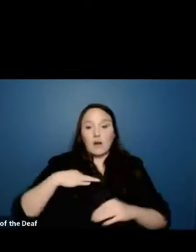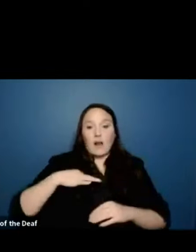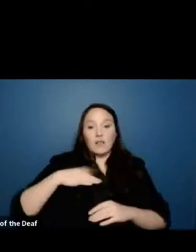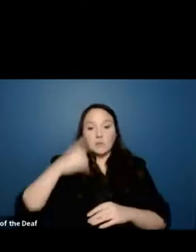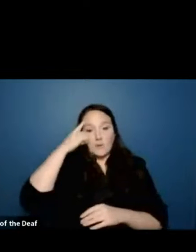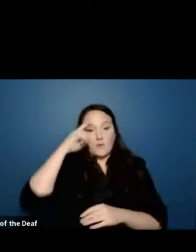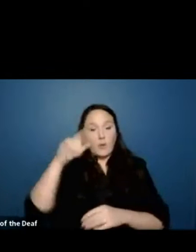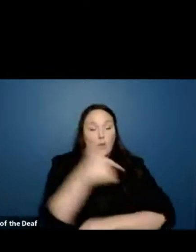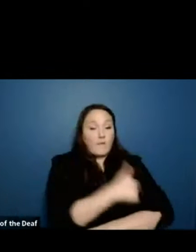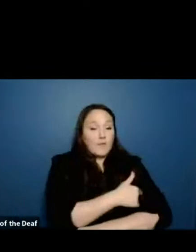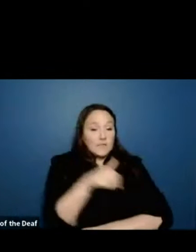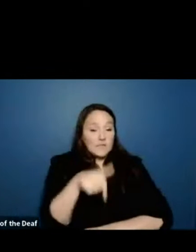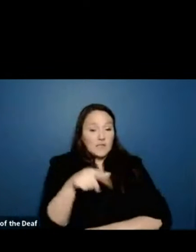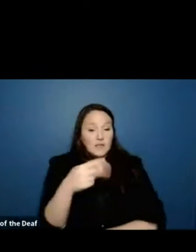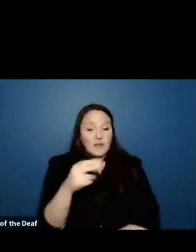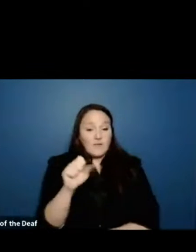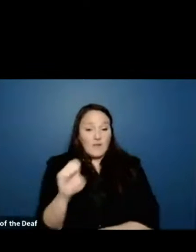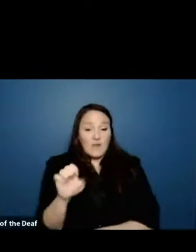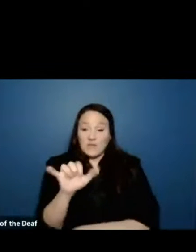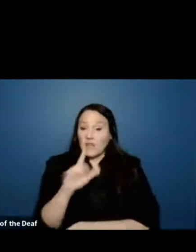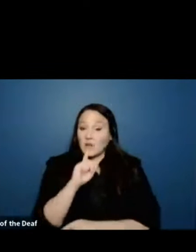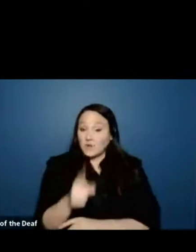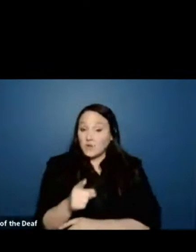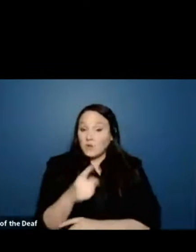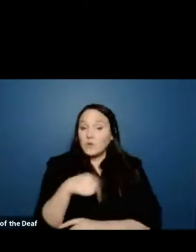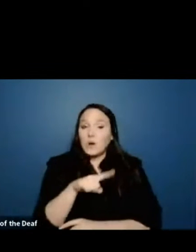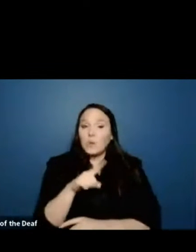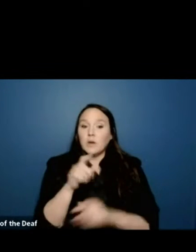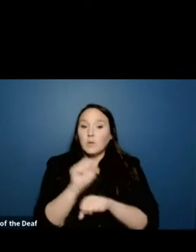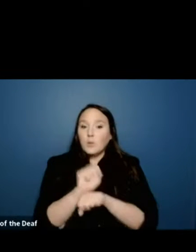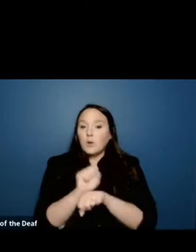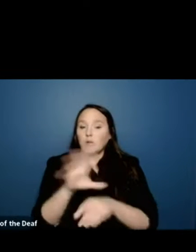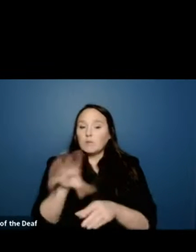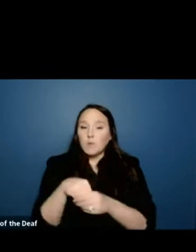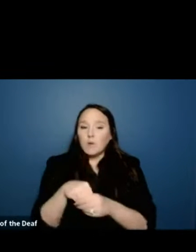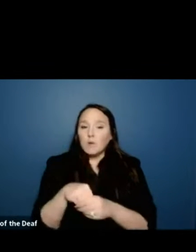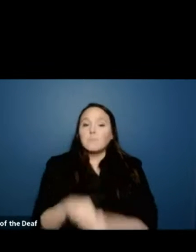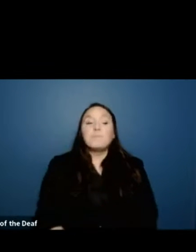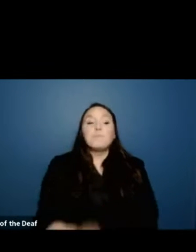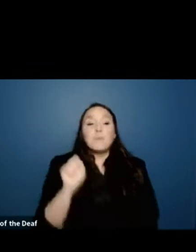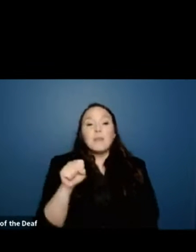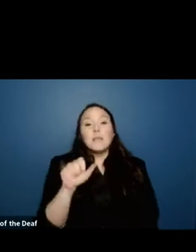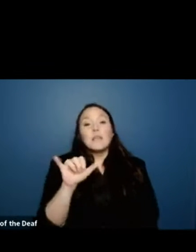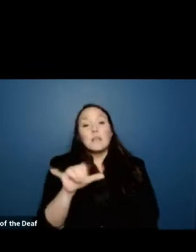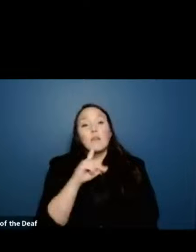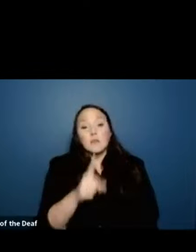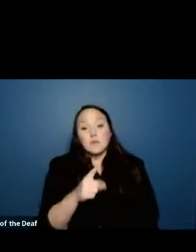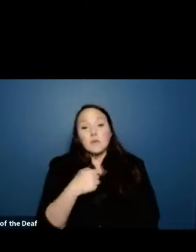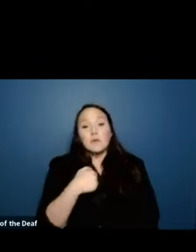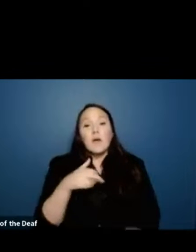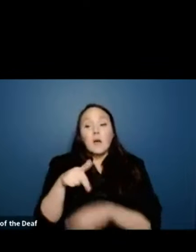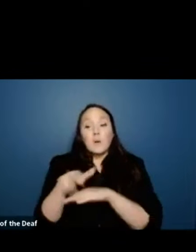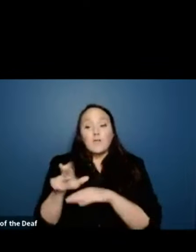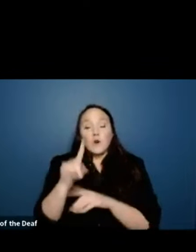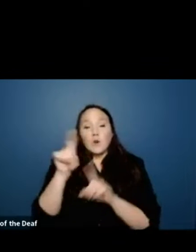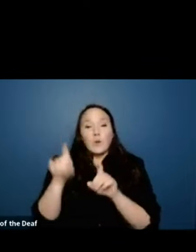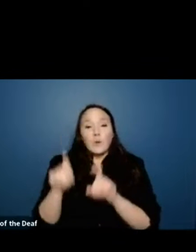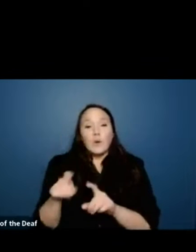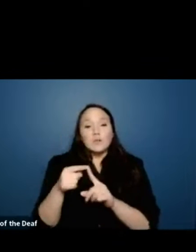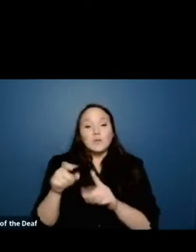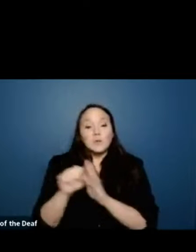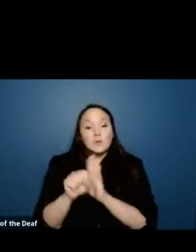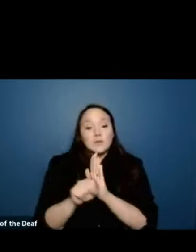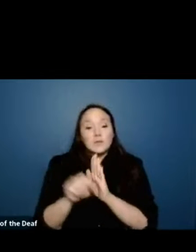phase. Is this true? And is there work being done to include them? That is true. And I would refer those questions to the State